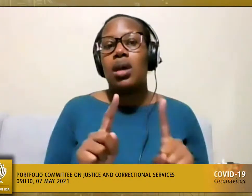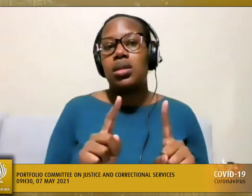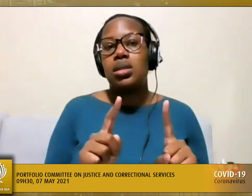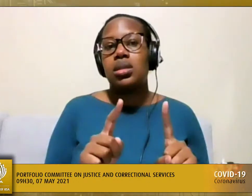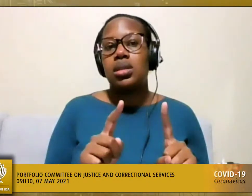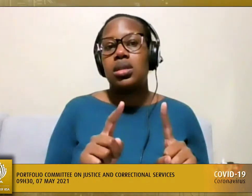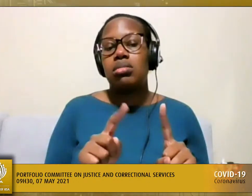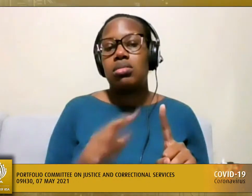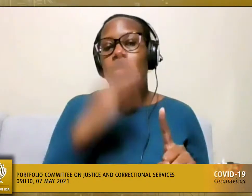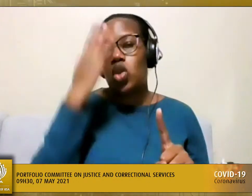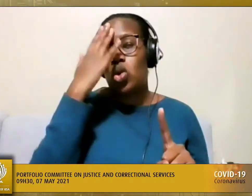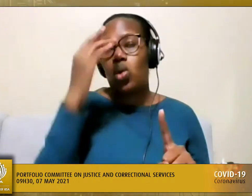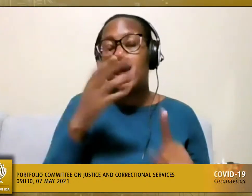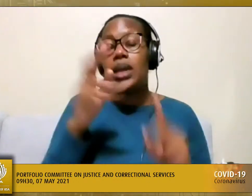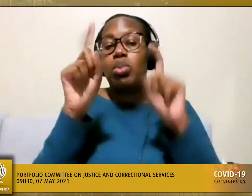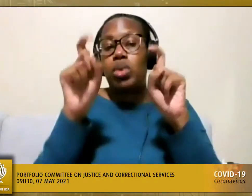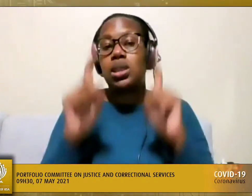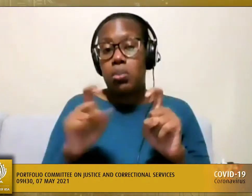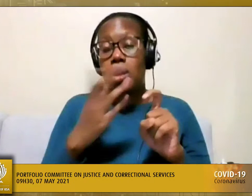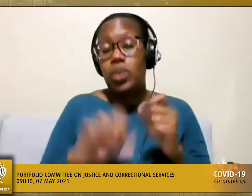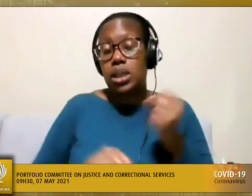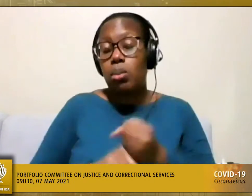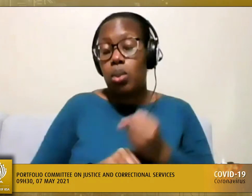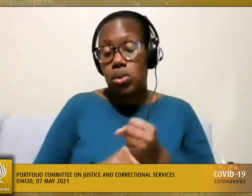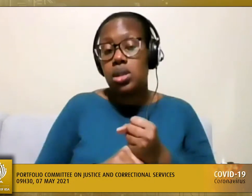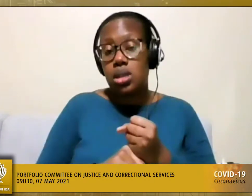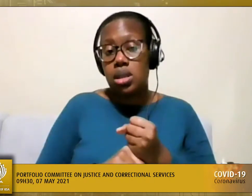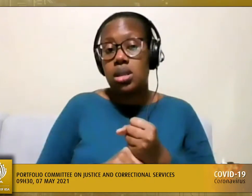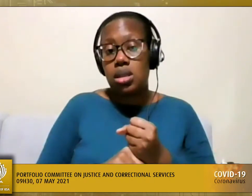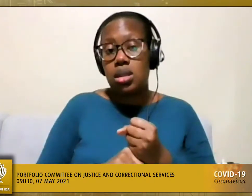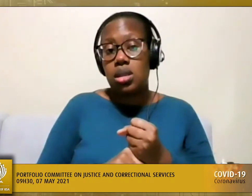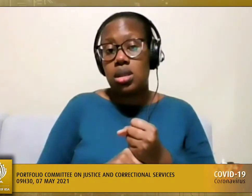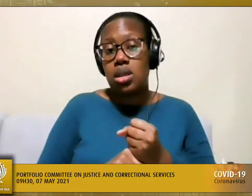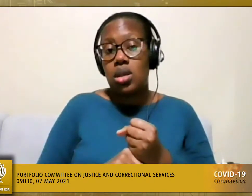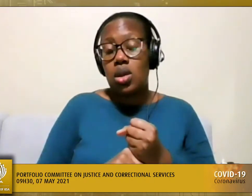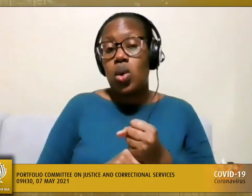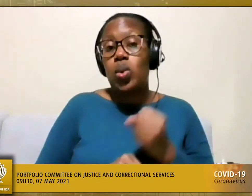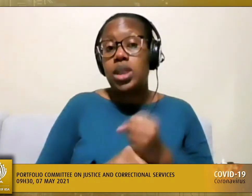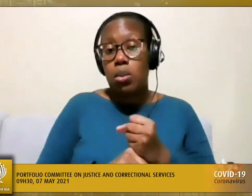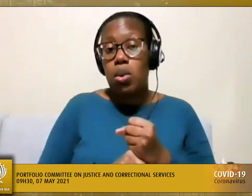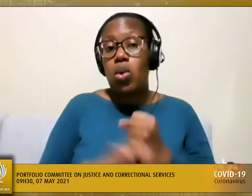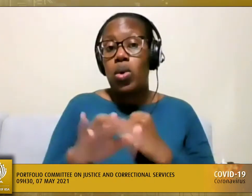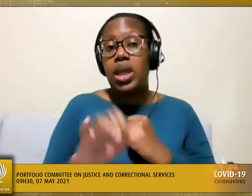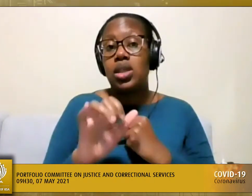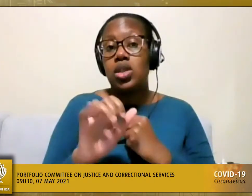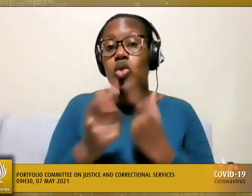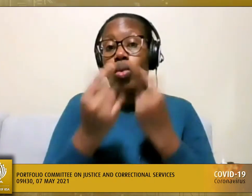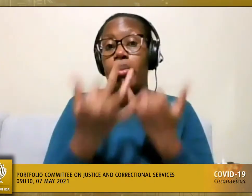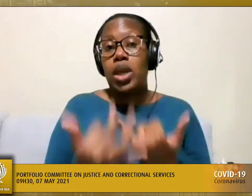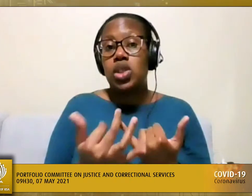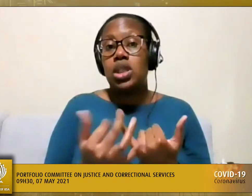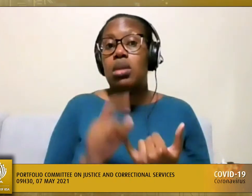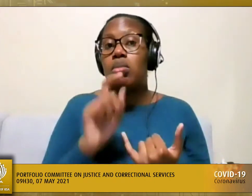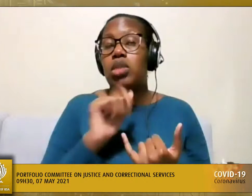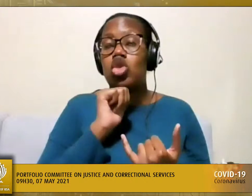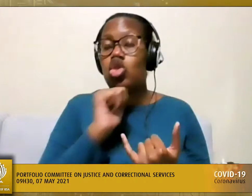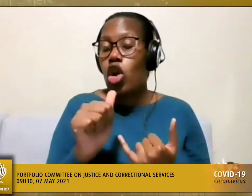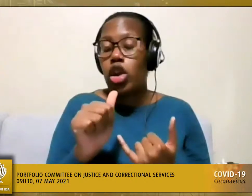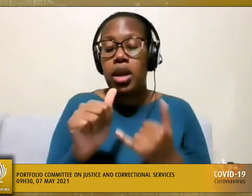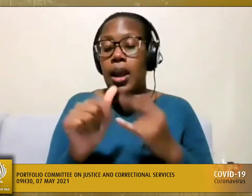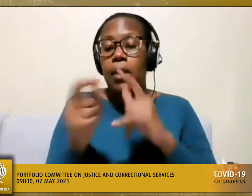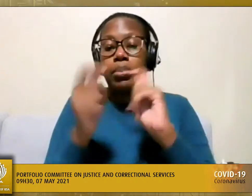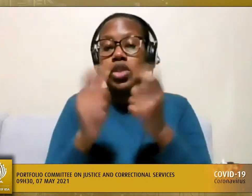know that in principle we do support and that you should your budget should not be tampered with and